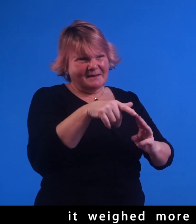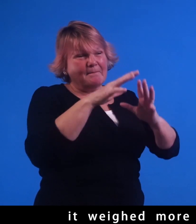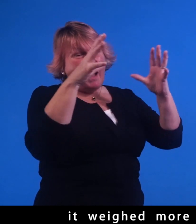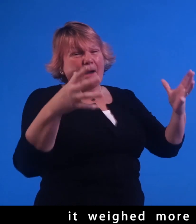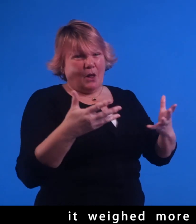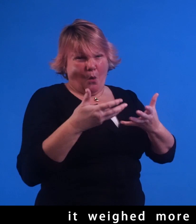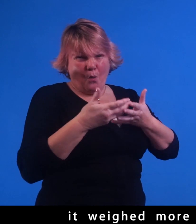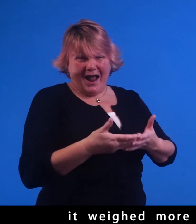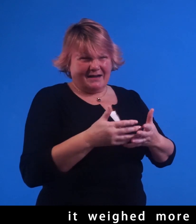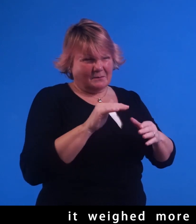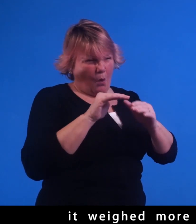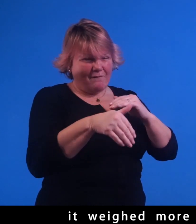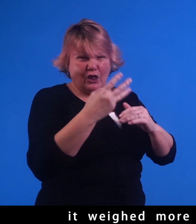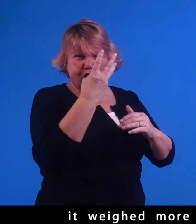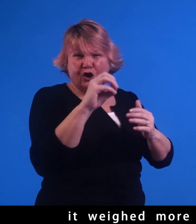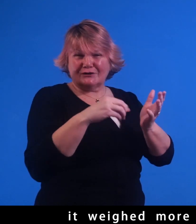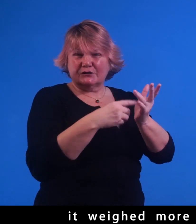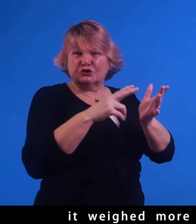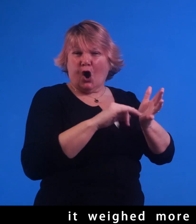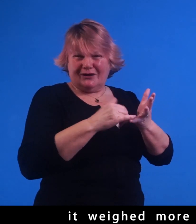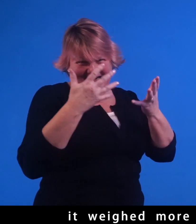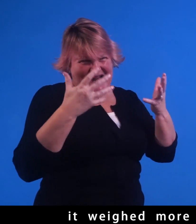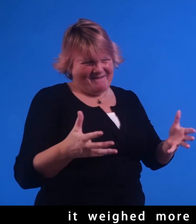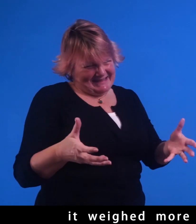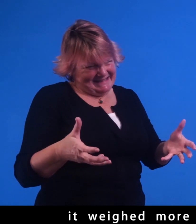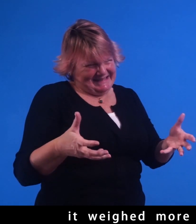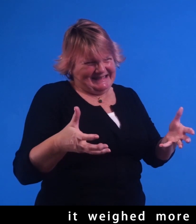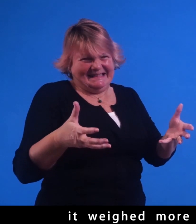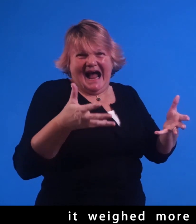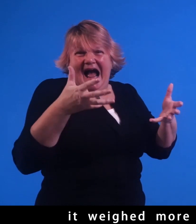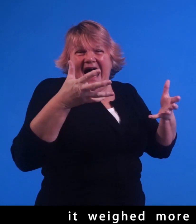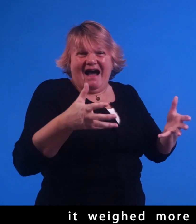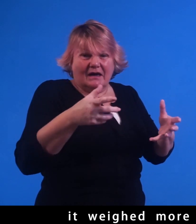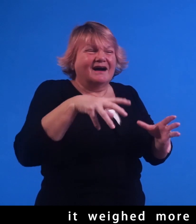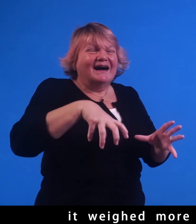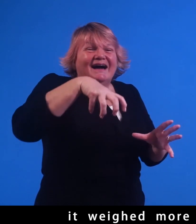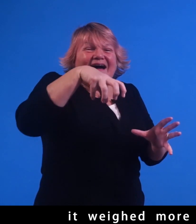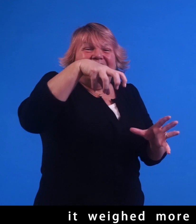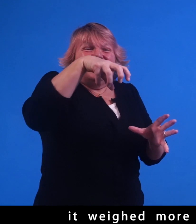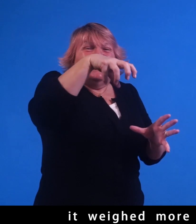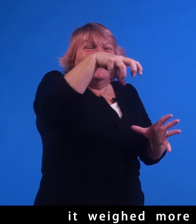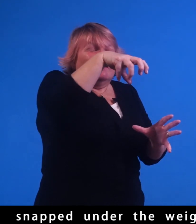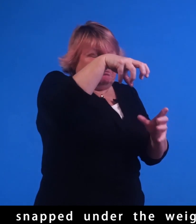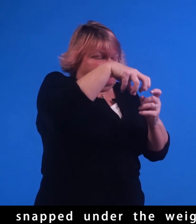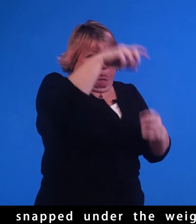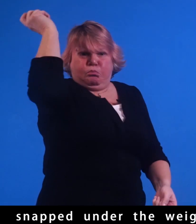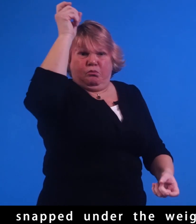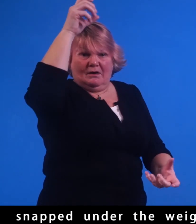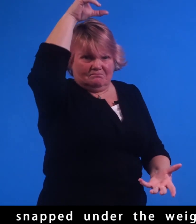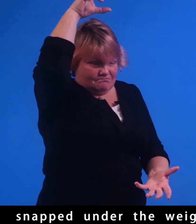it weighed more than 30 tonnes and was so heavy that the mechanical device used to lift it snapped under the weight and